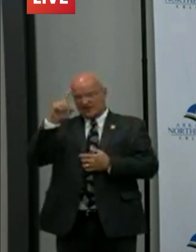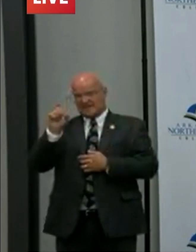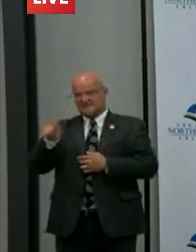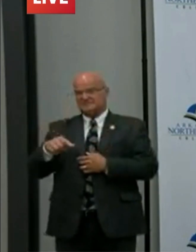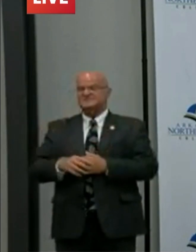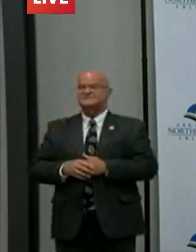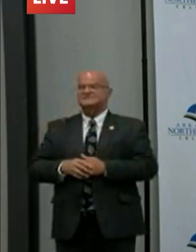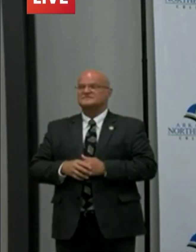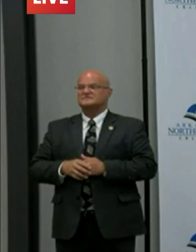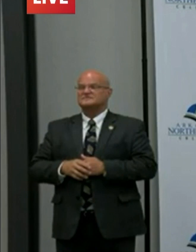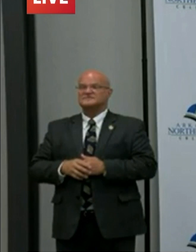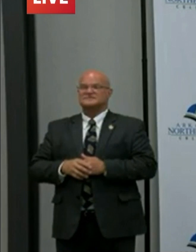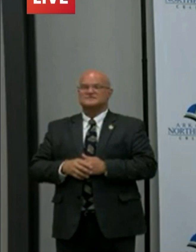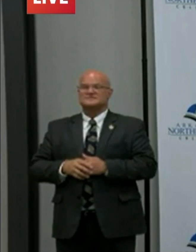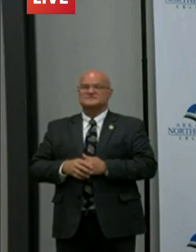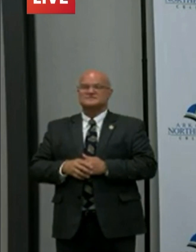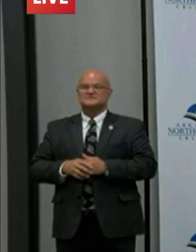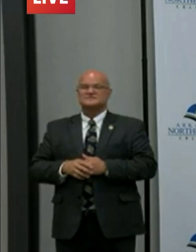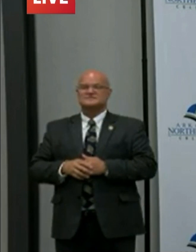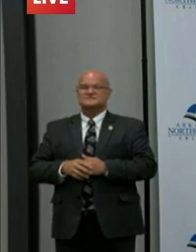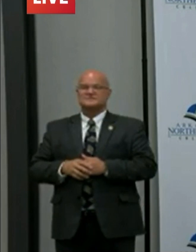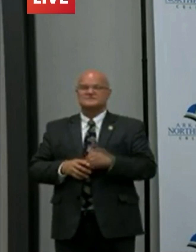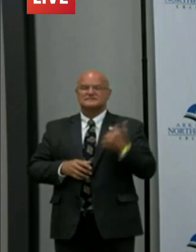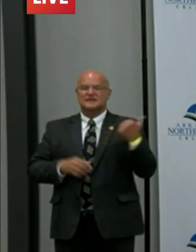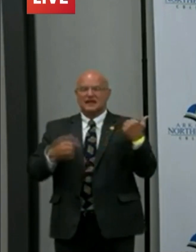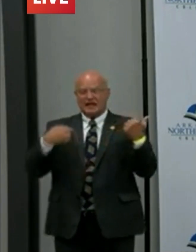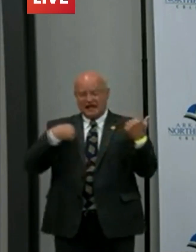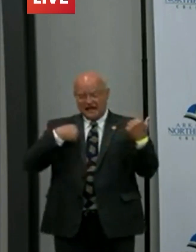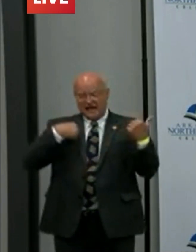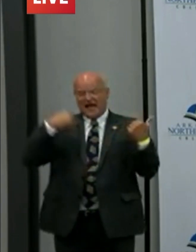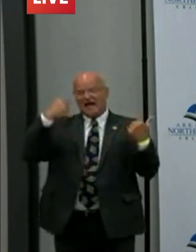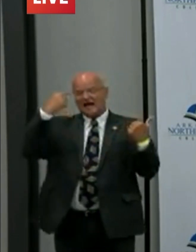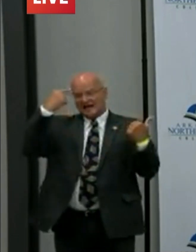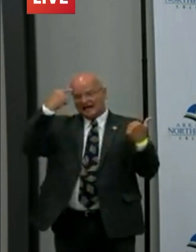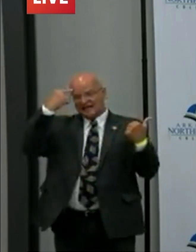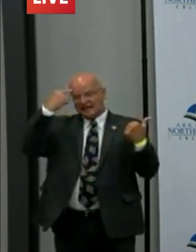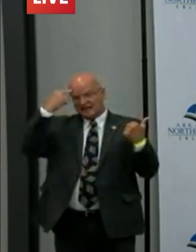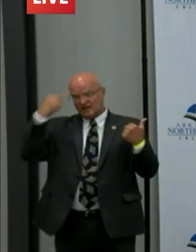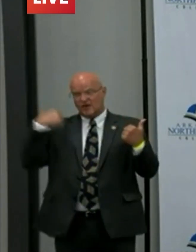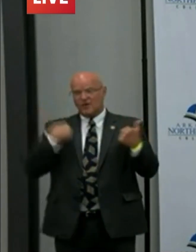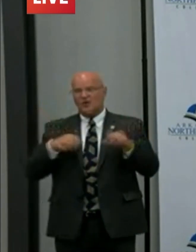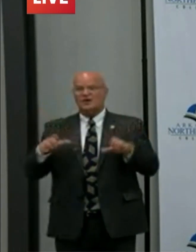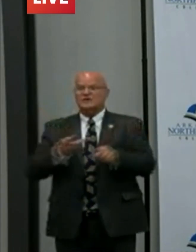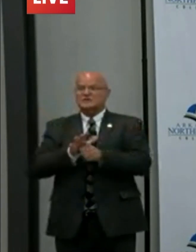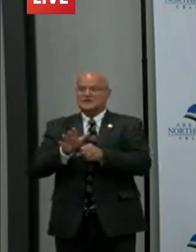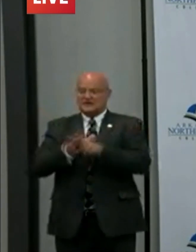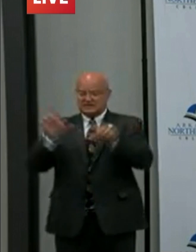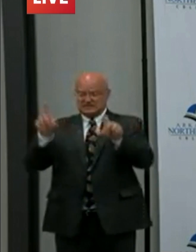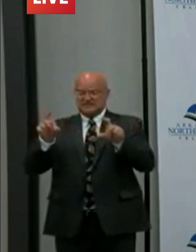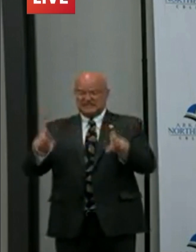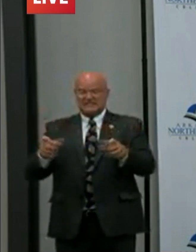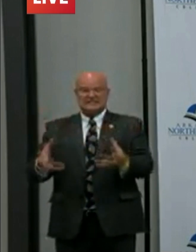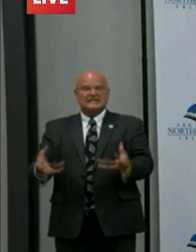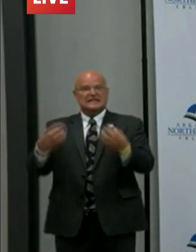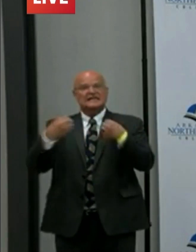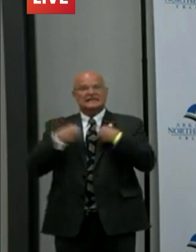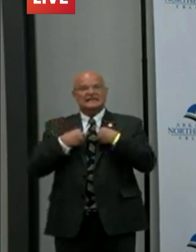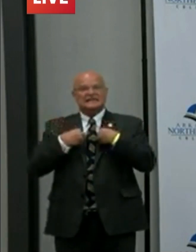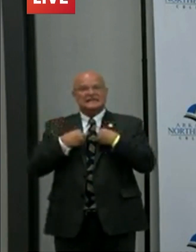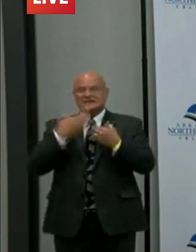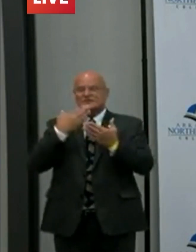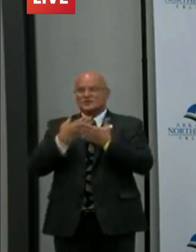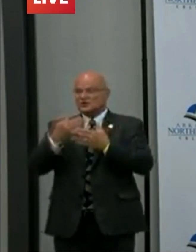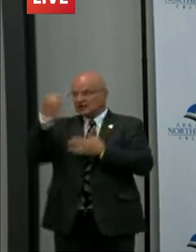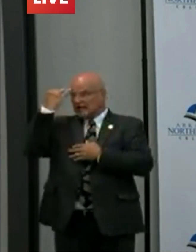think about the spread of the virus? Well, I think that we're doing sufficient testing to give us a